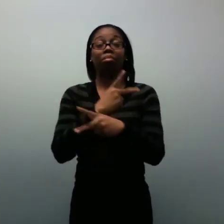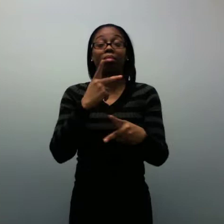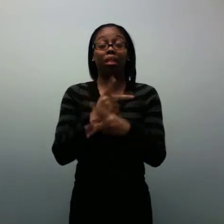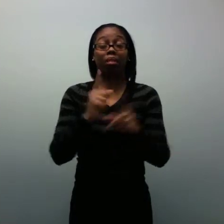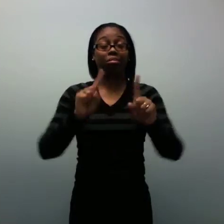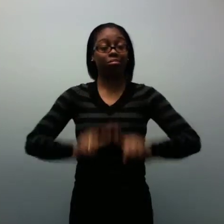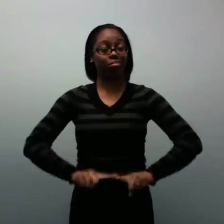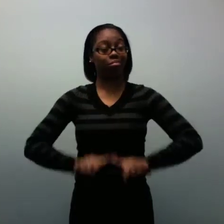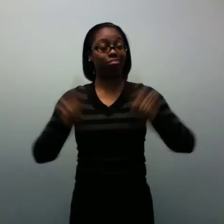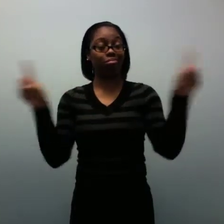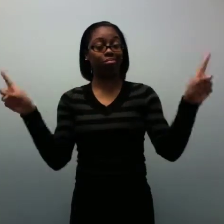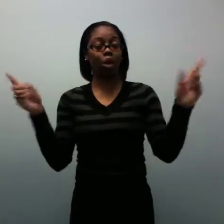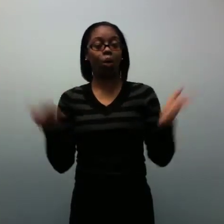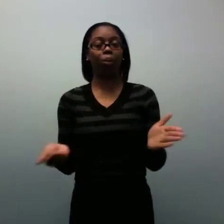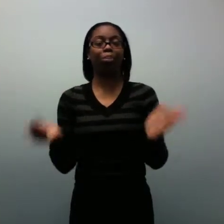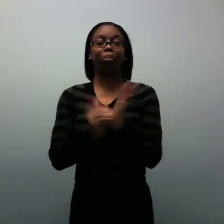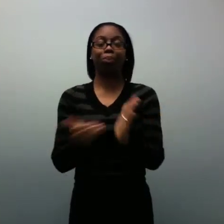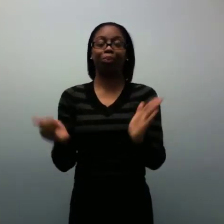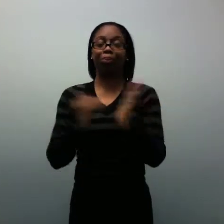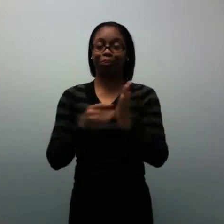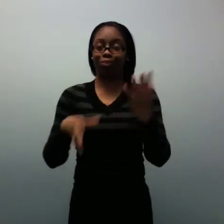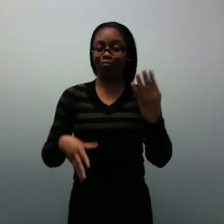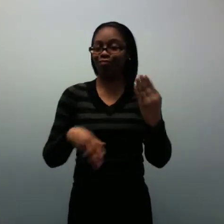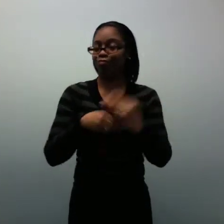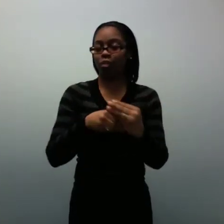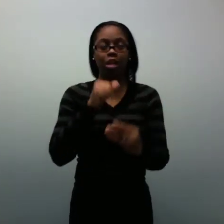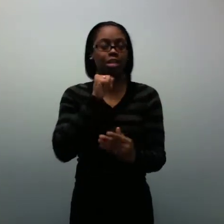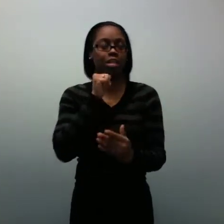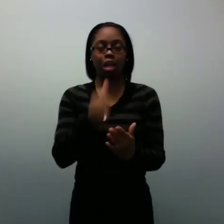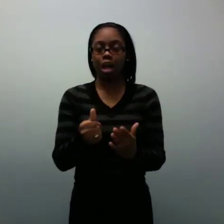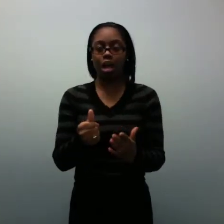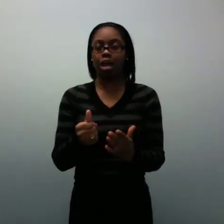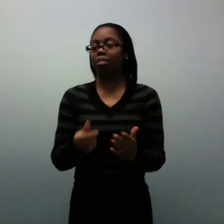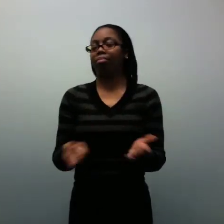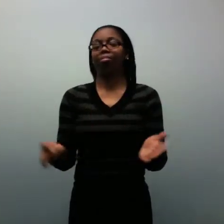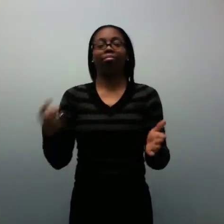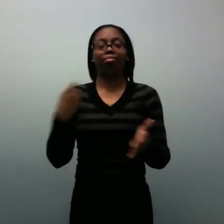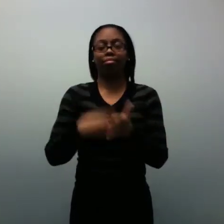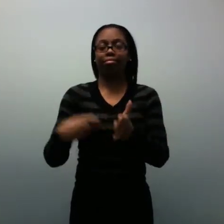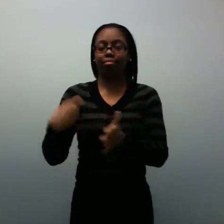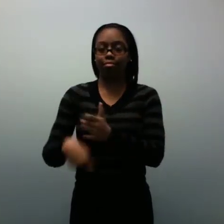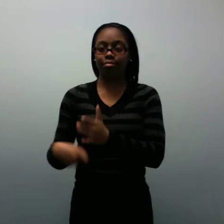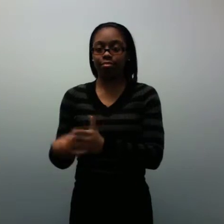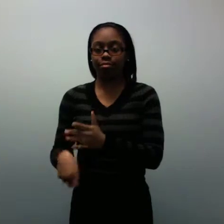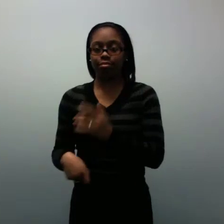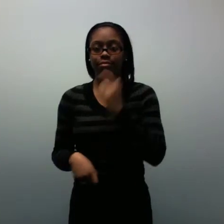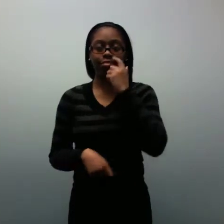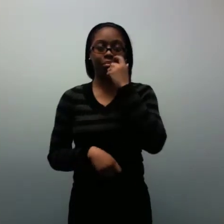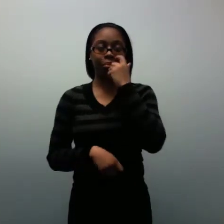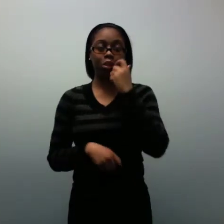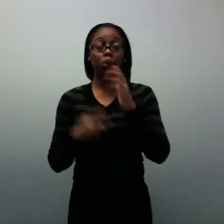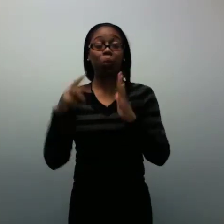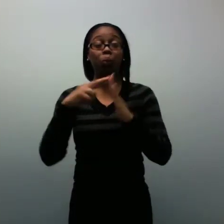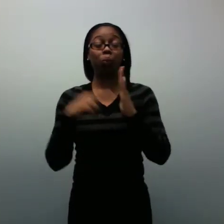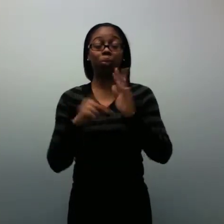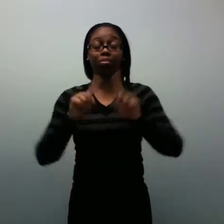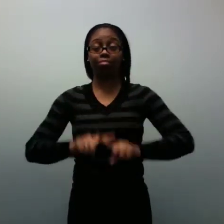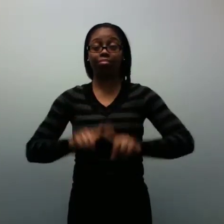different. It's repeated addition. It is not counting. The rules are different. Another way to conceive of multiplication is by looking